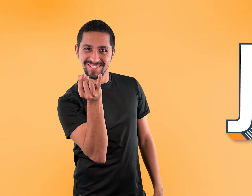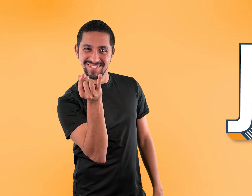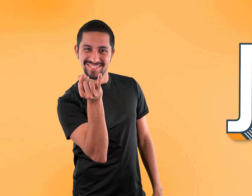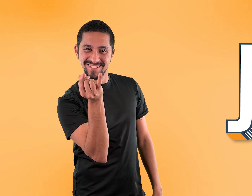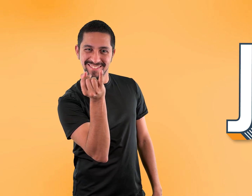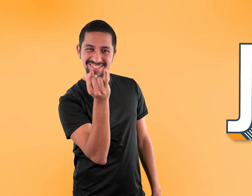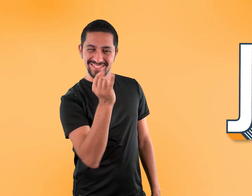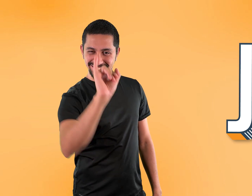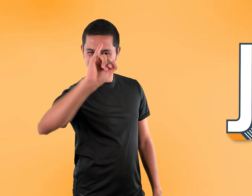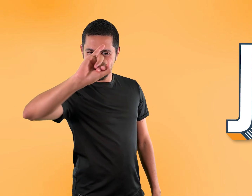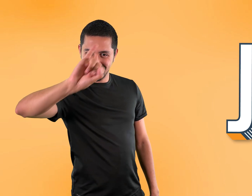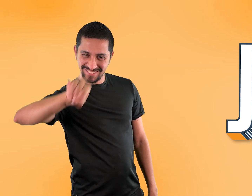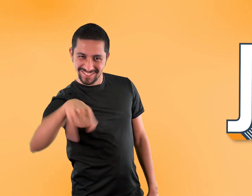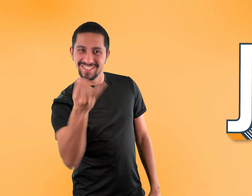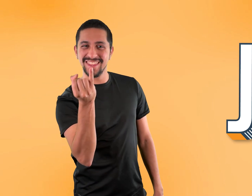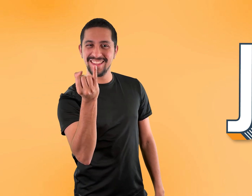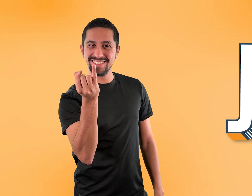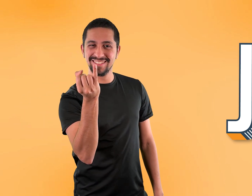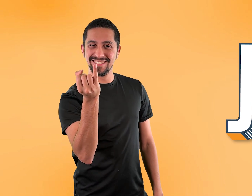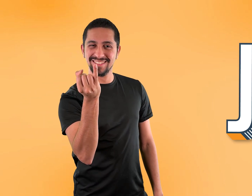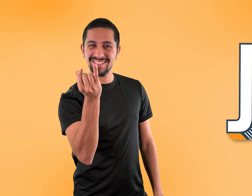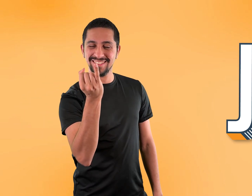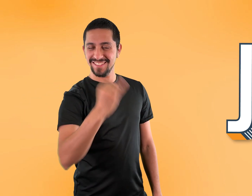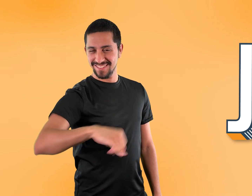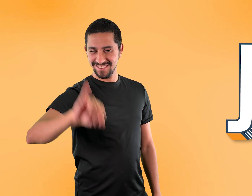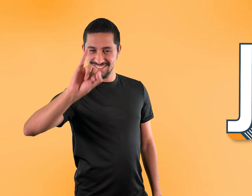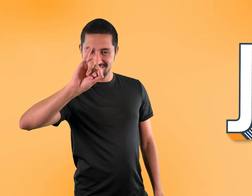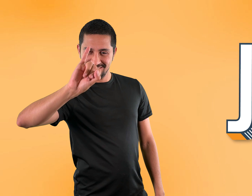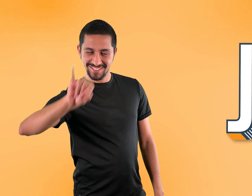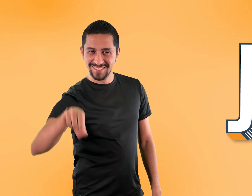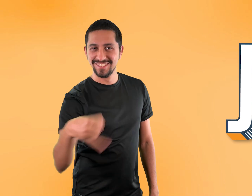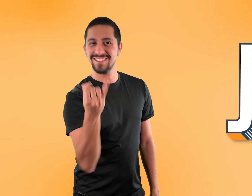end facing you. J. J.